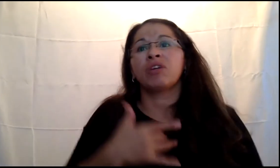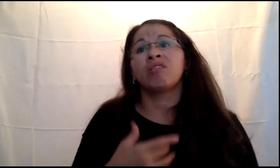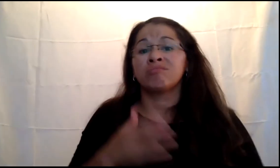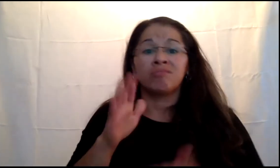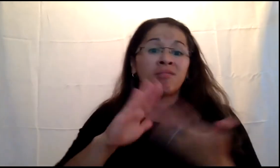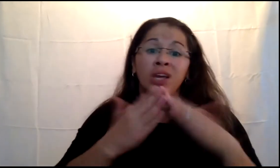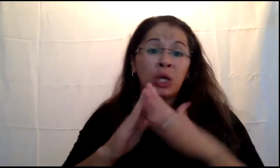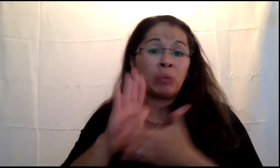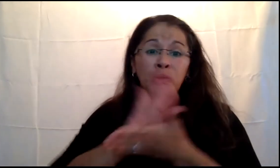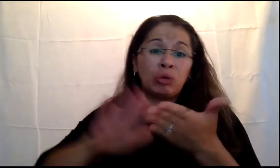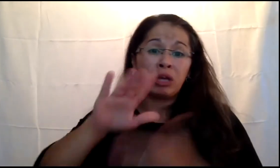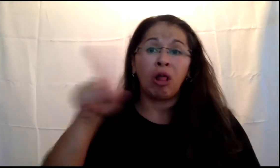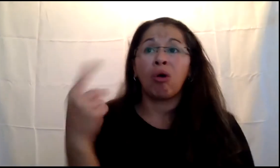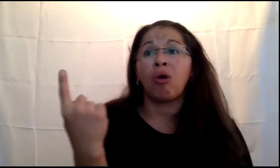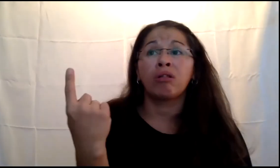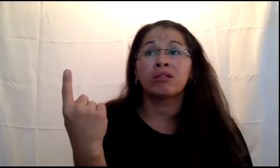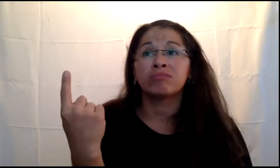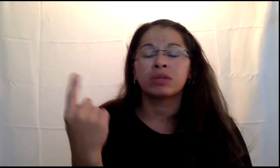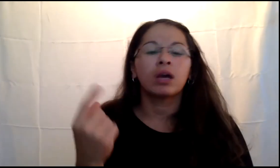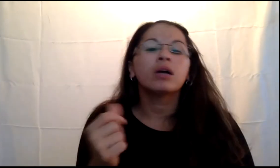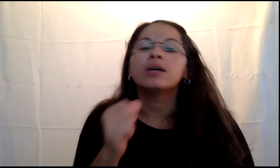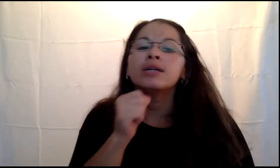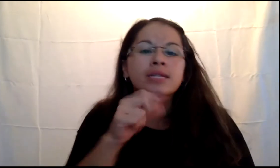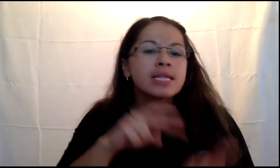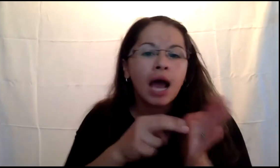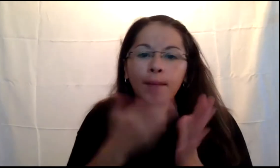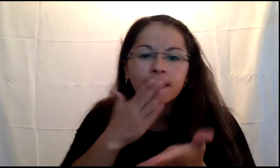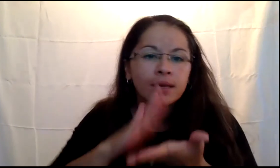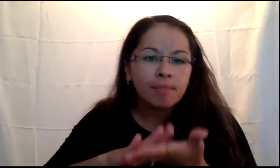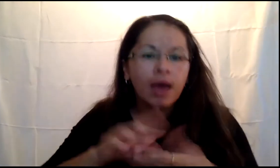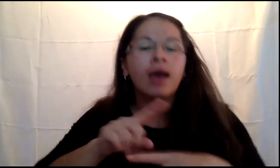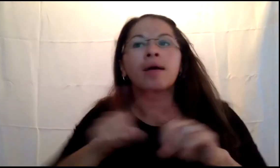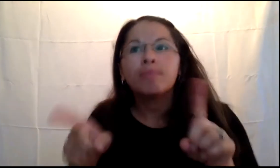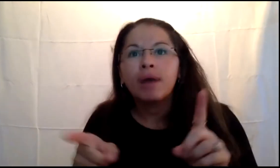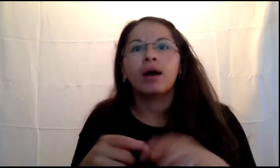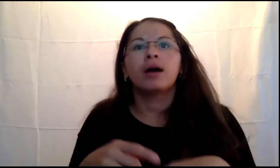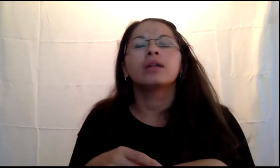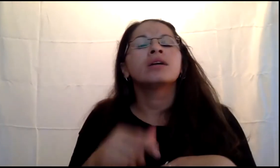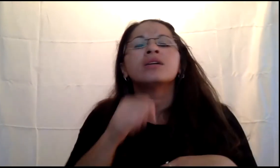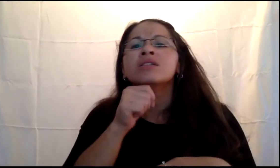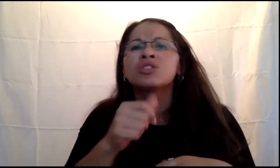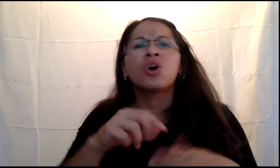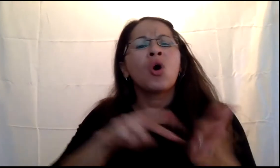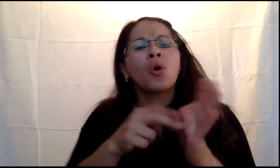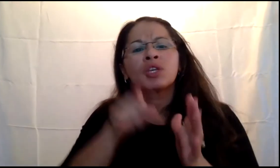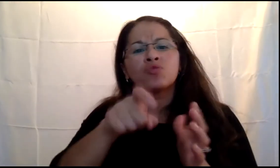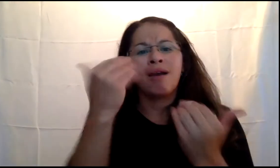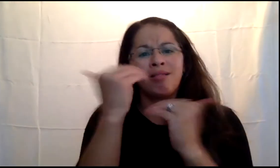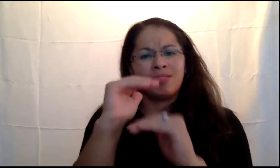to, and not that there's anything wrong with that, but I think definitely, like I said, don't narrow that down immediately, and just have some good conversations with